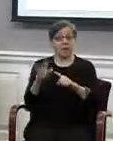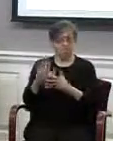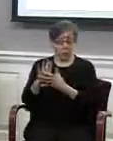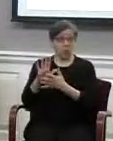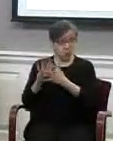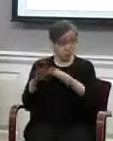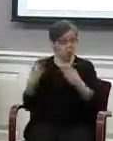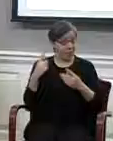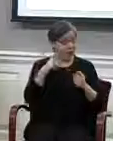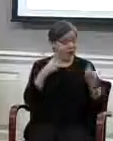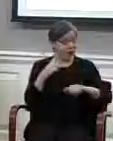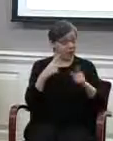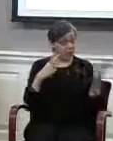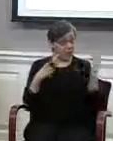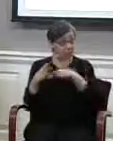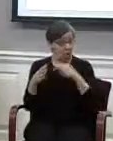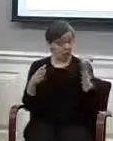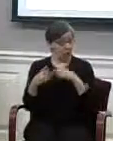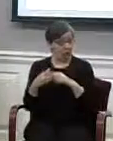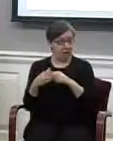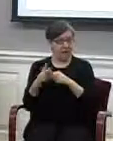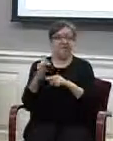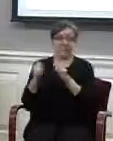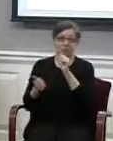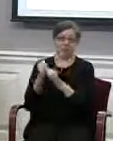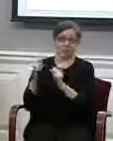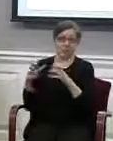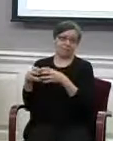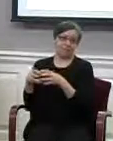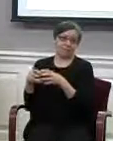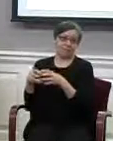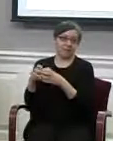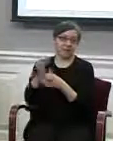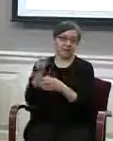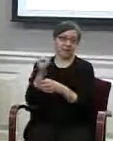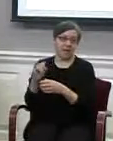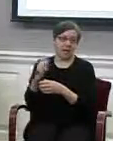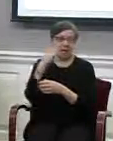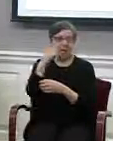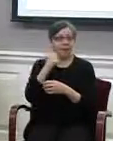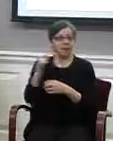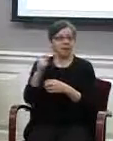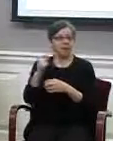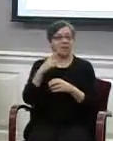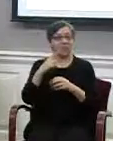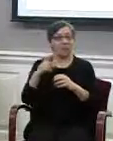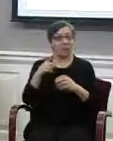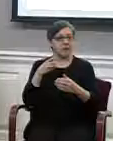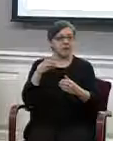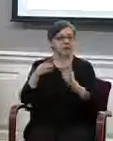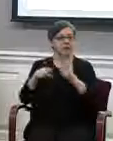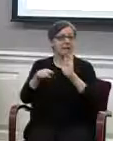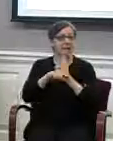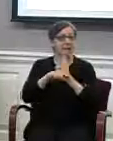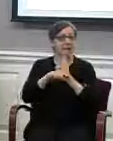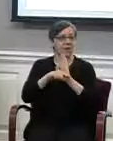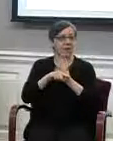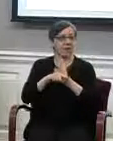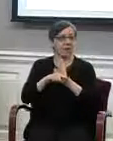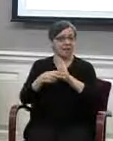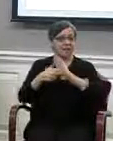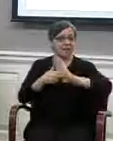to others, in general, because of the stigma placed on this